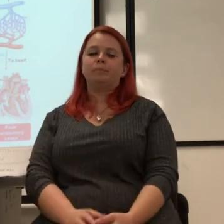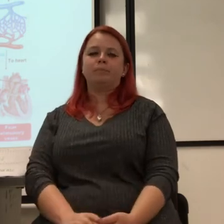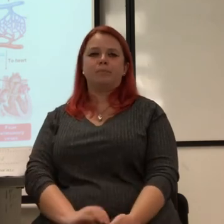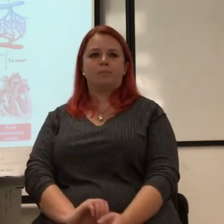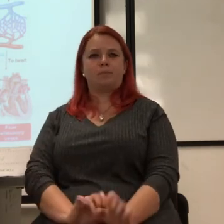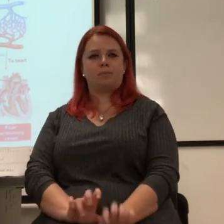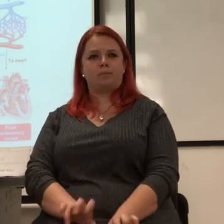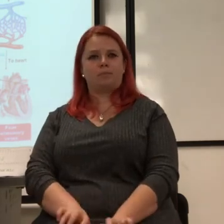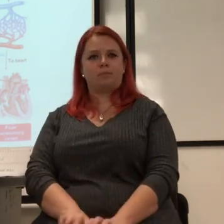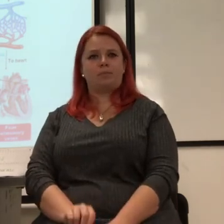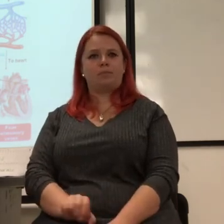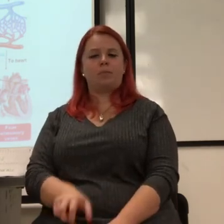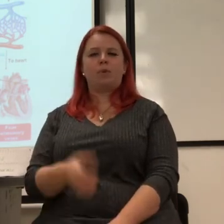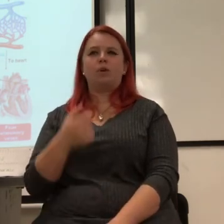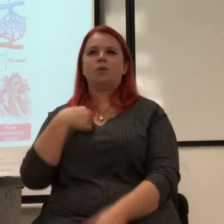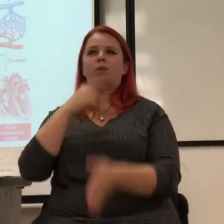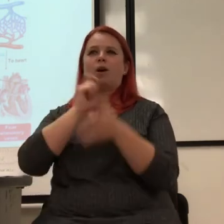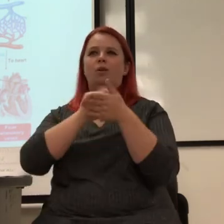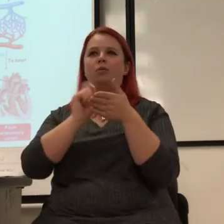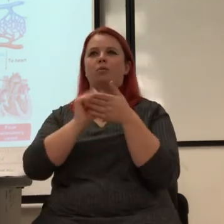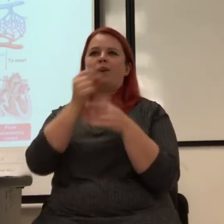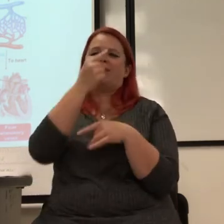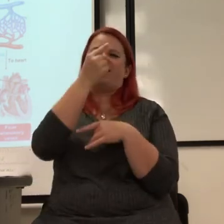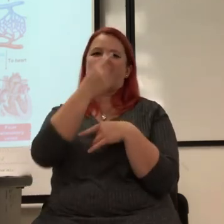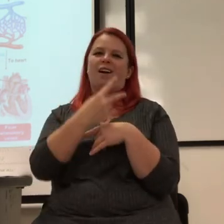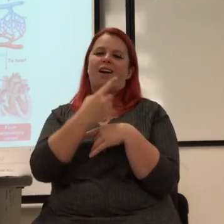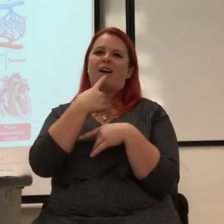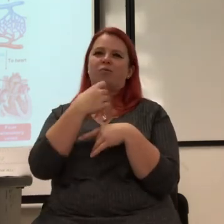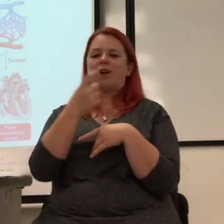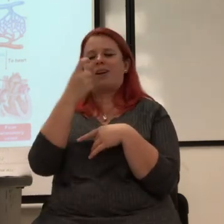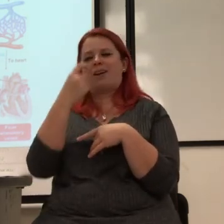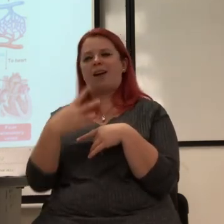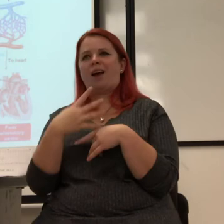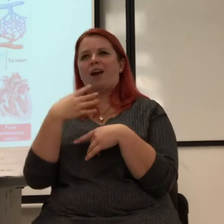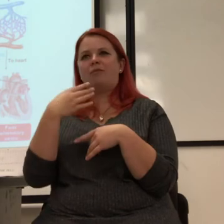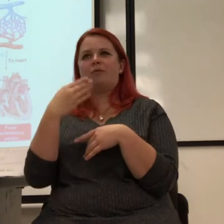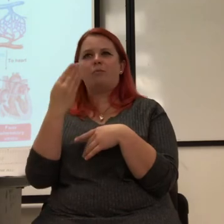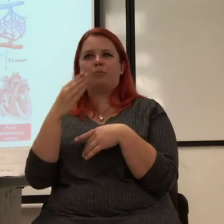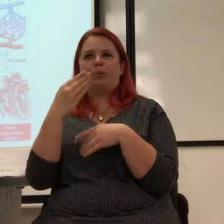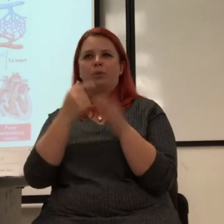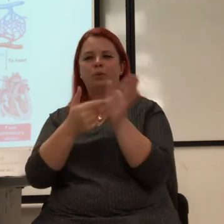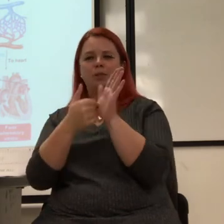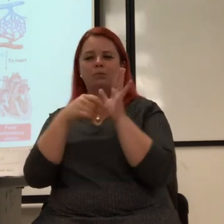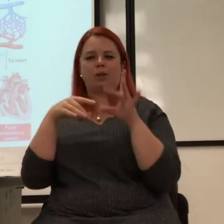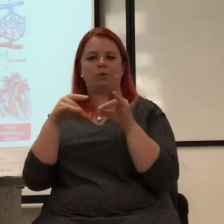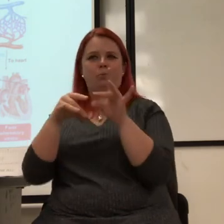All right, kind of half red, half blue, symbolize you're picking up O2.